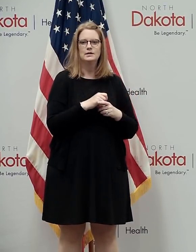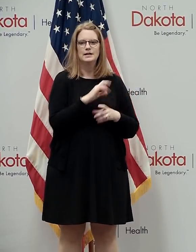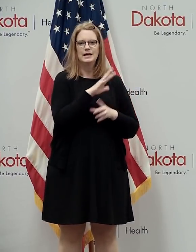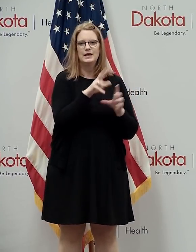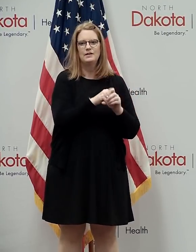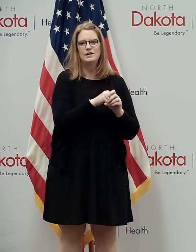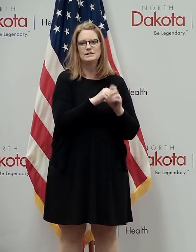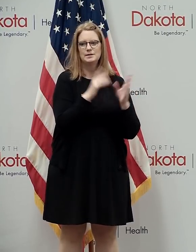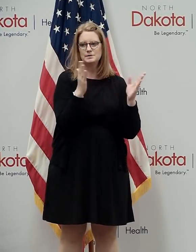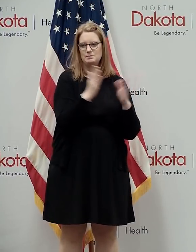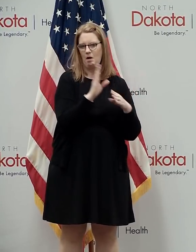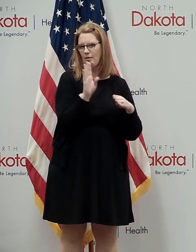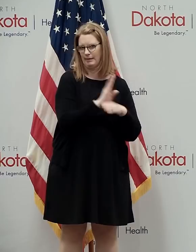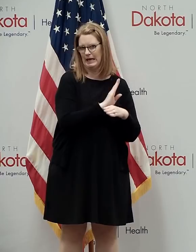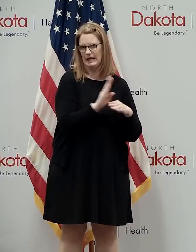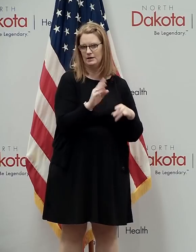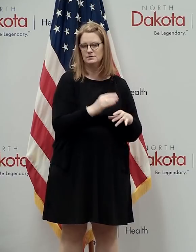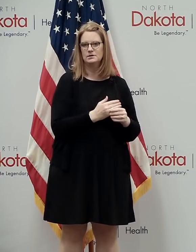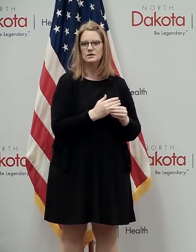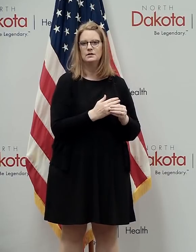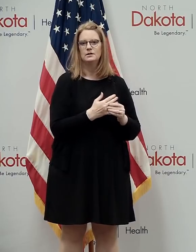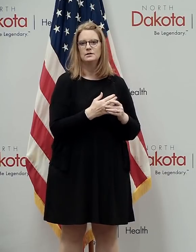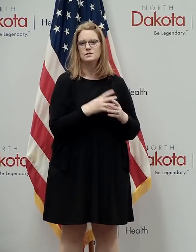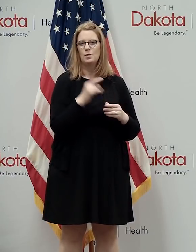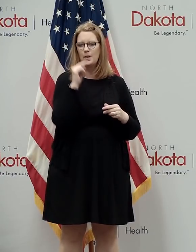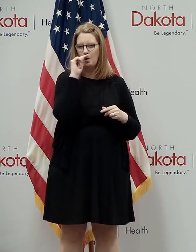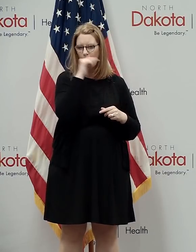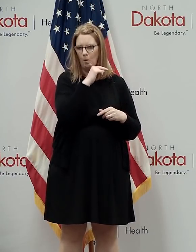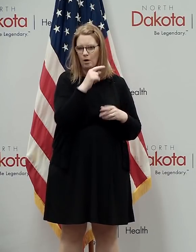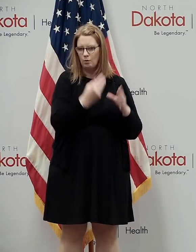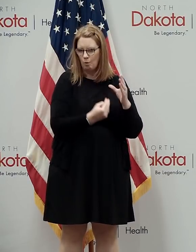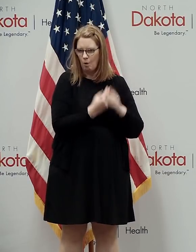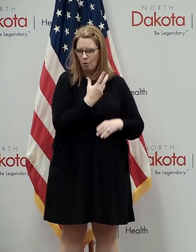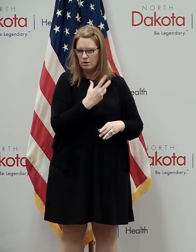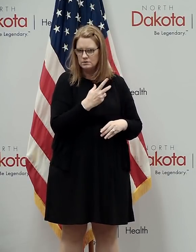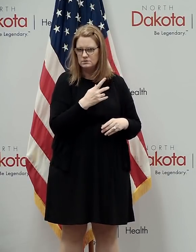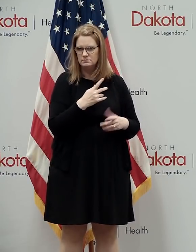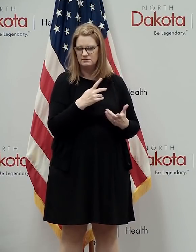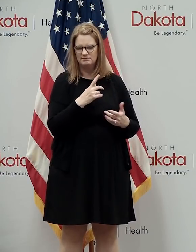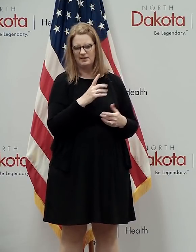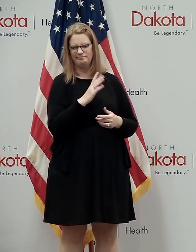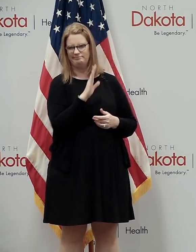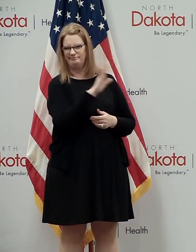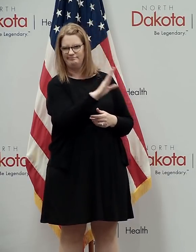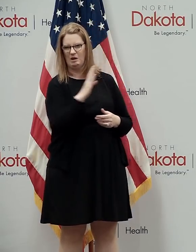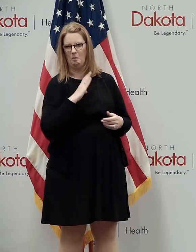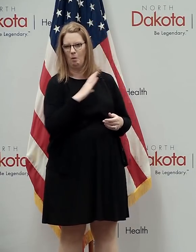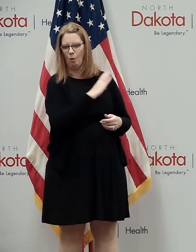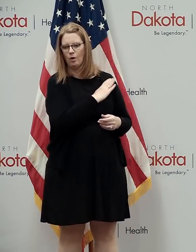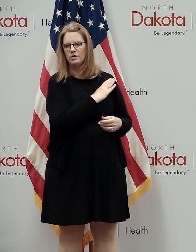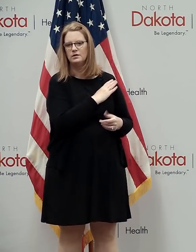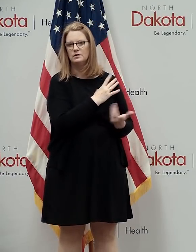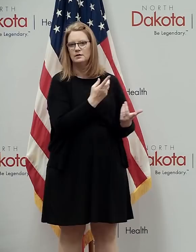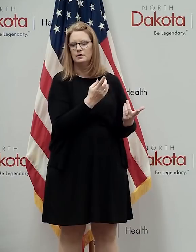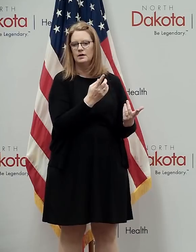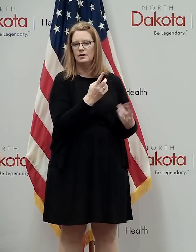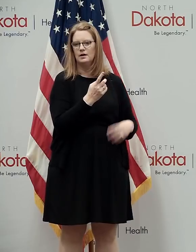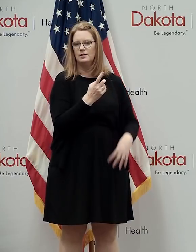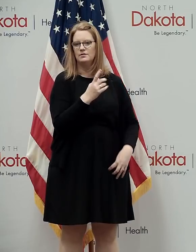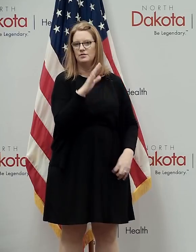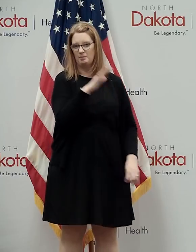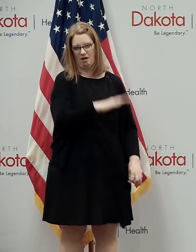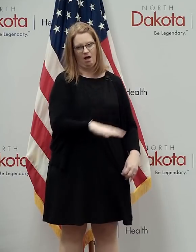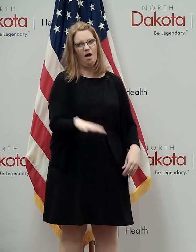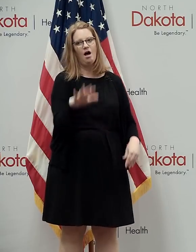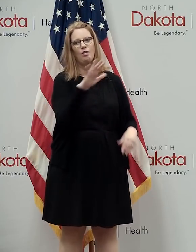engaging in some small meetings. So with the corn grower, their board, which represents some of our great ag producers from